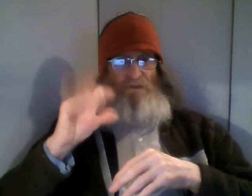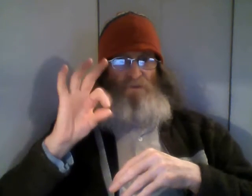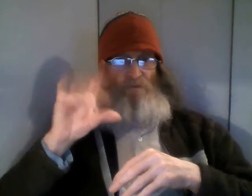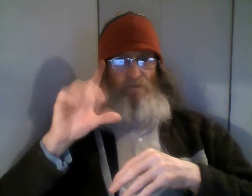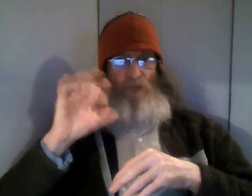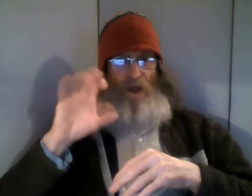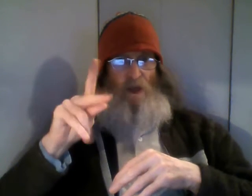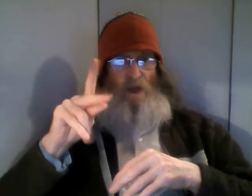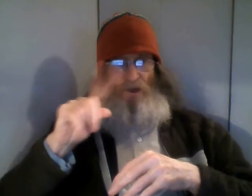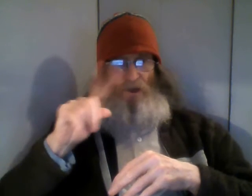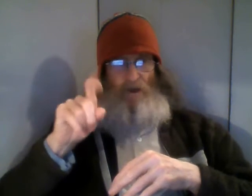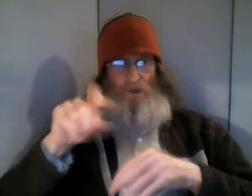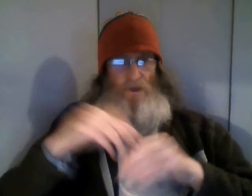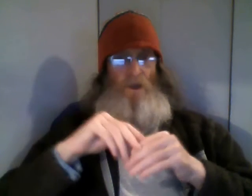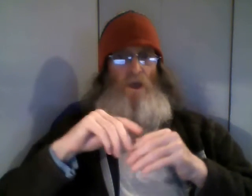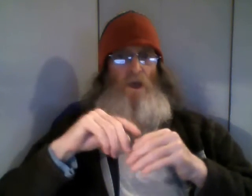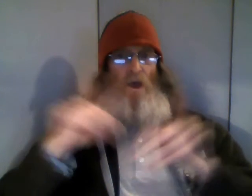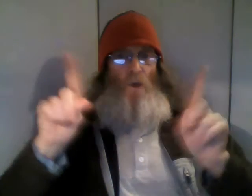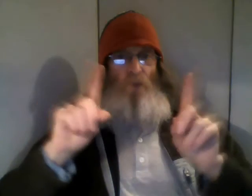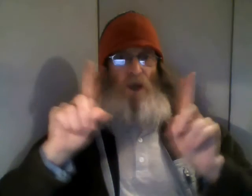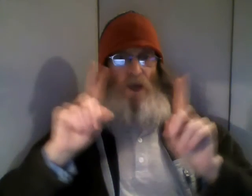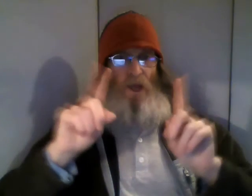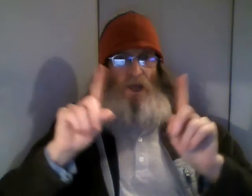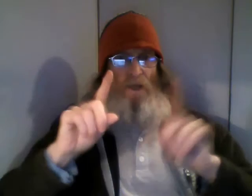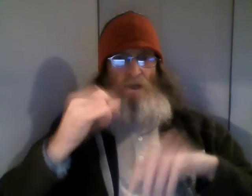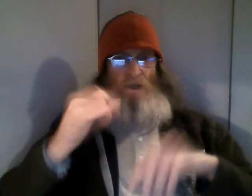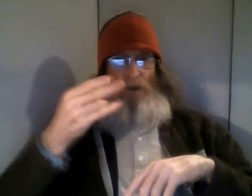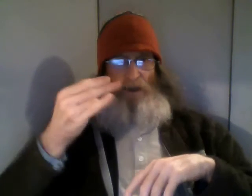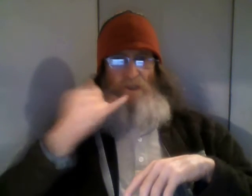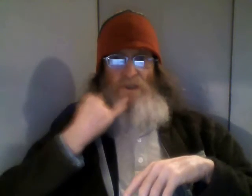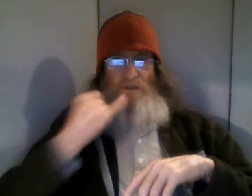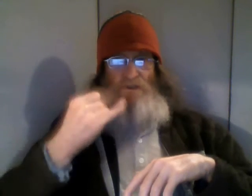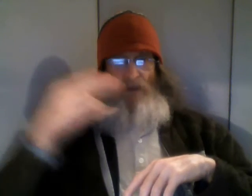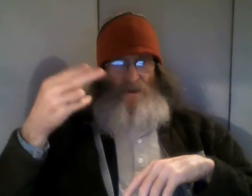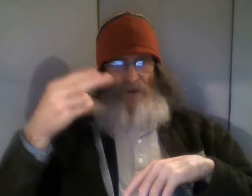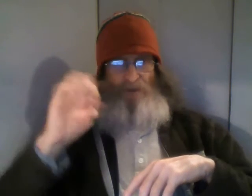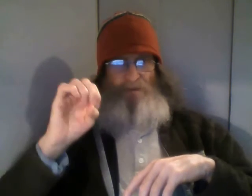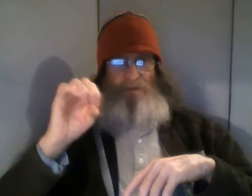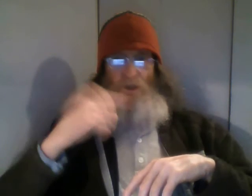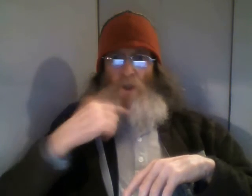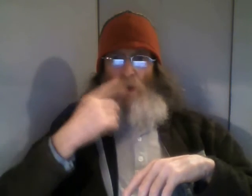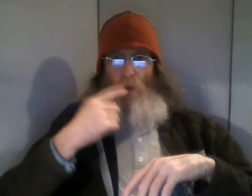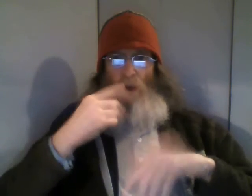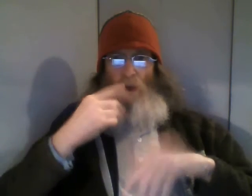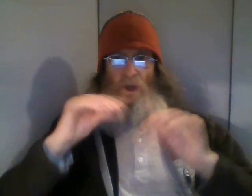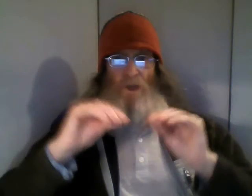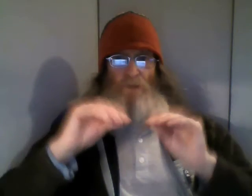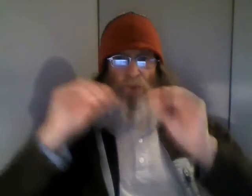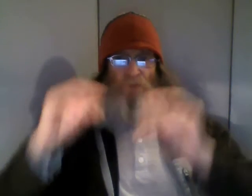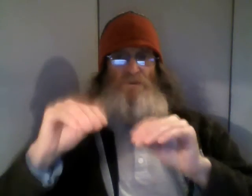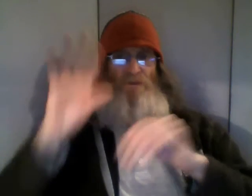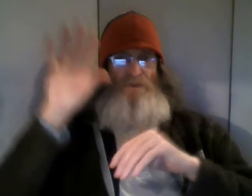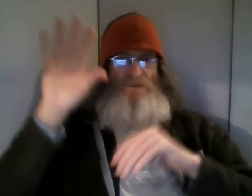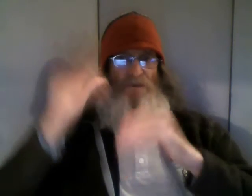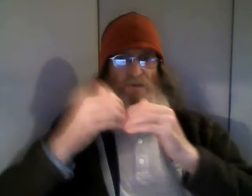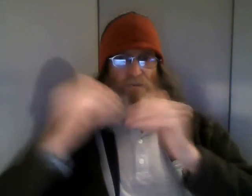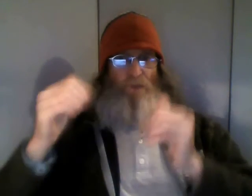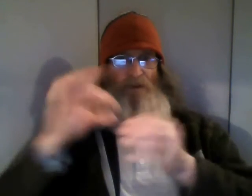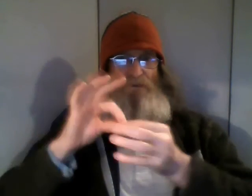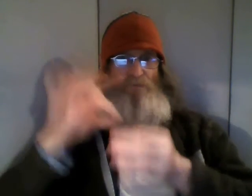1-844-218-SURE or visit surehealth.ca now. The following program deals with mature subject matter. Viewer